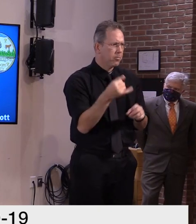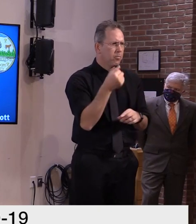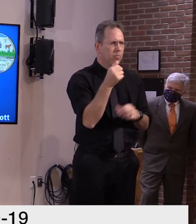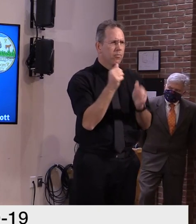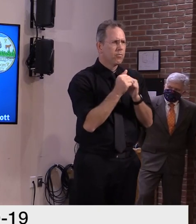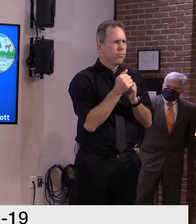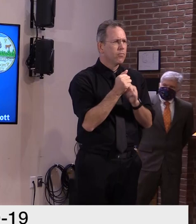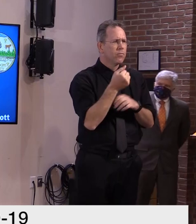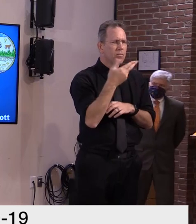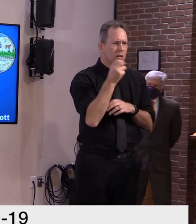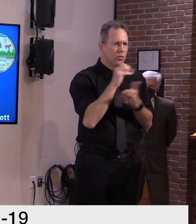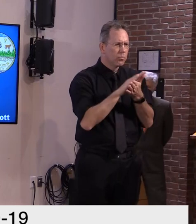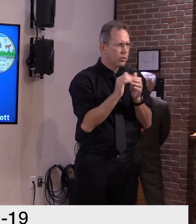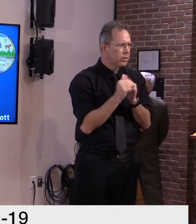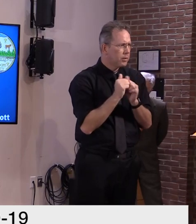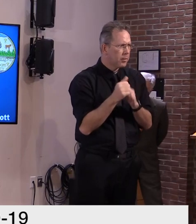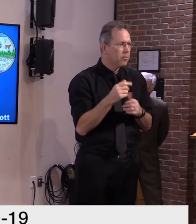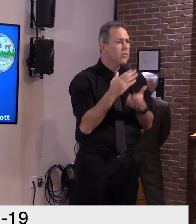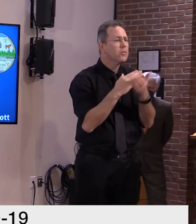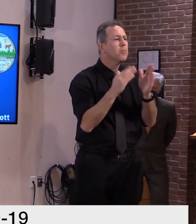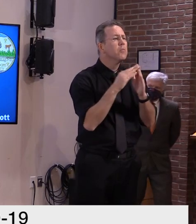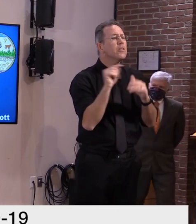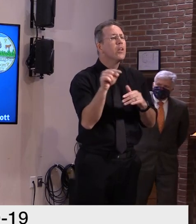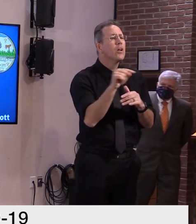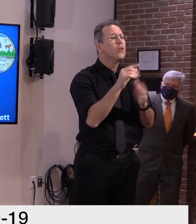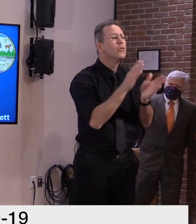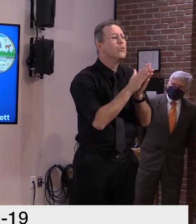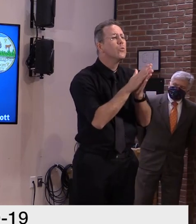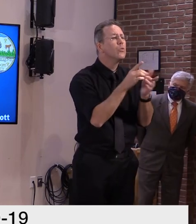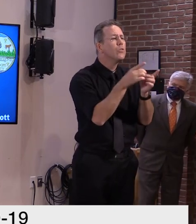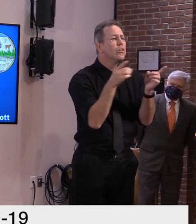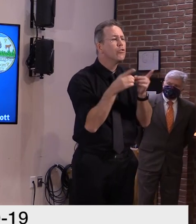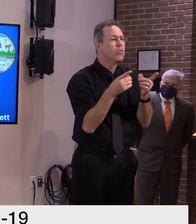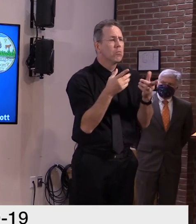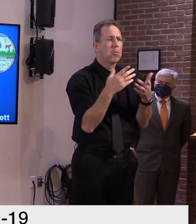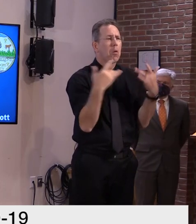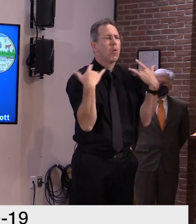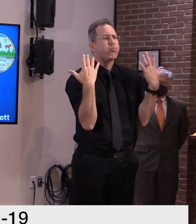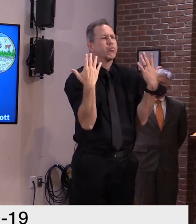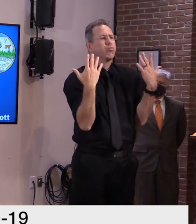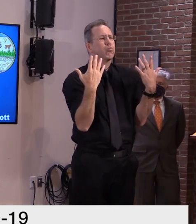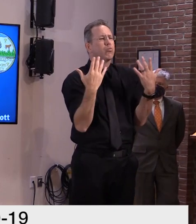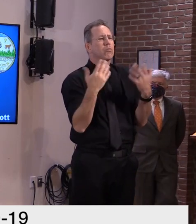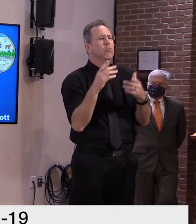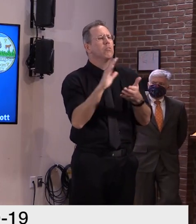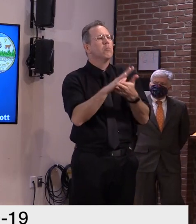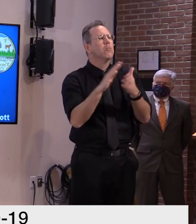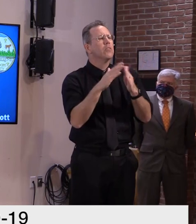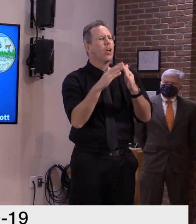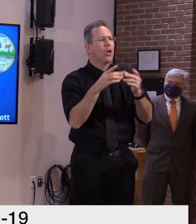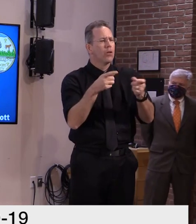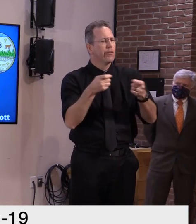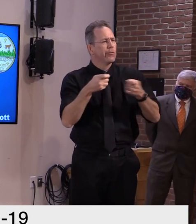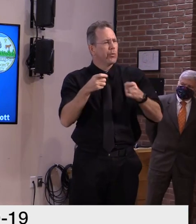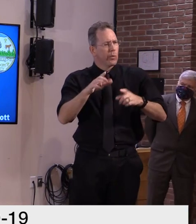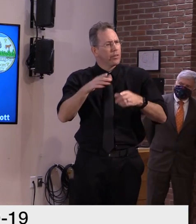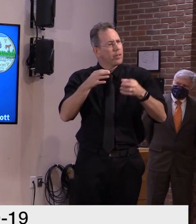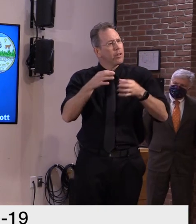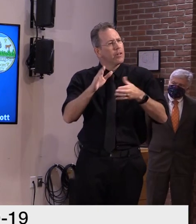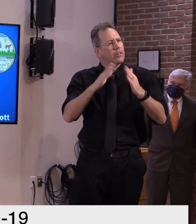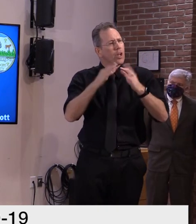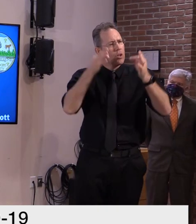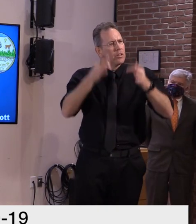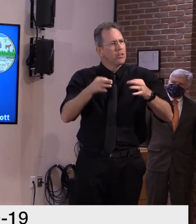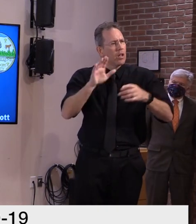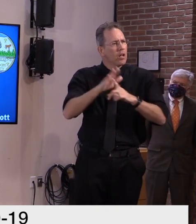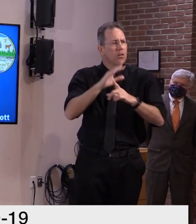school programs are run through recreation departments as opposed to being administered by school districts. The